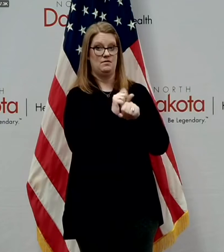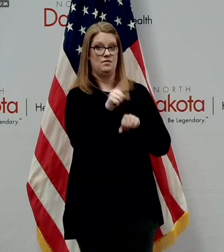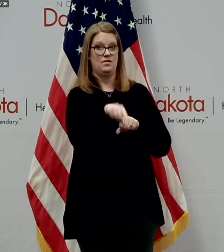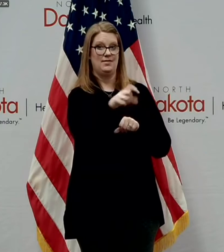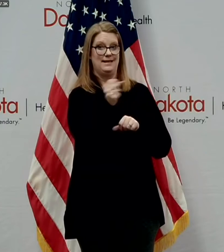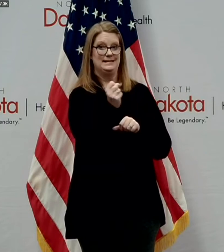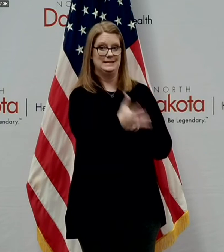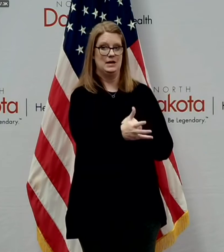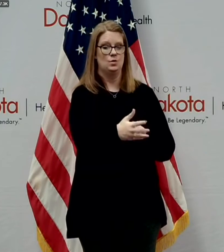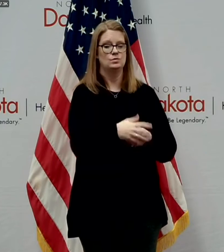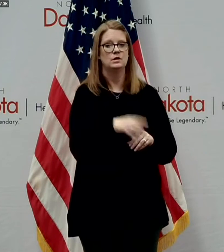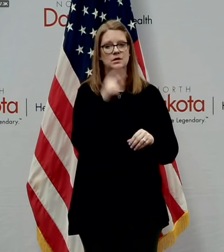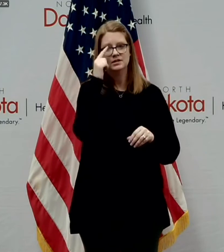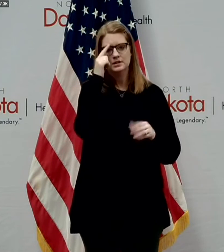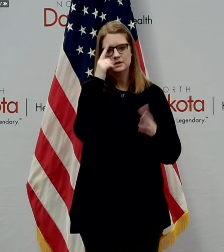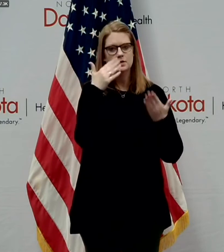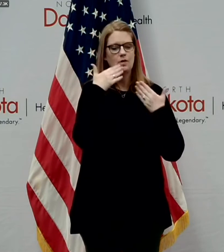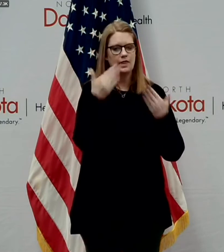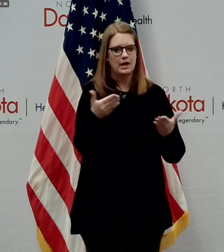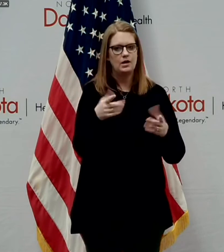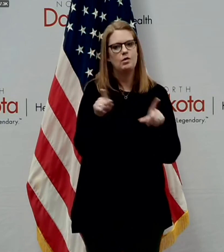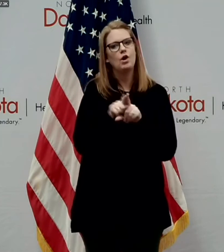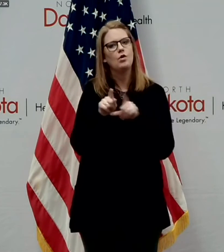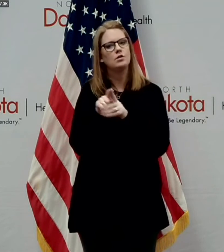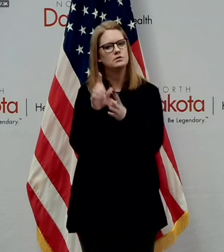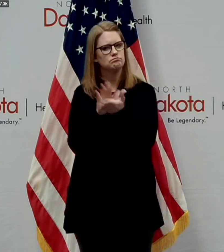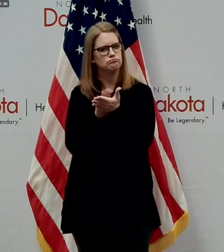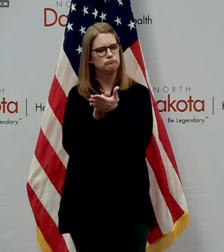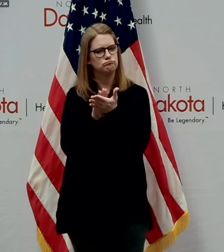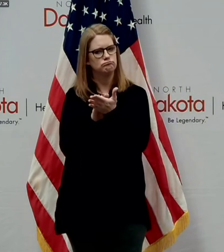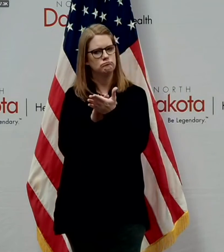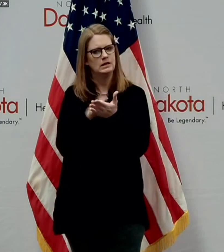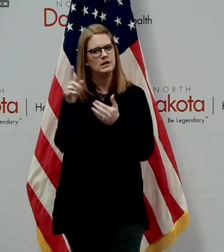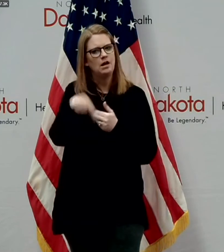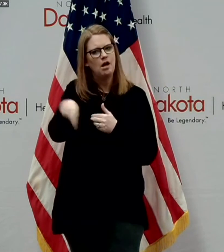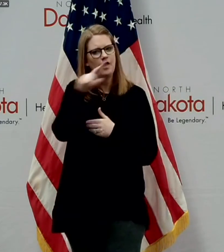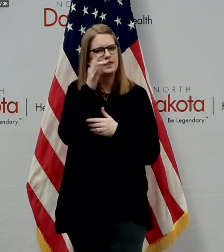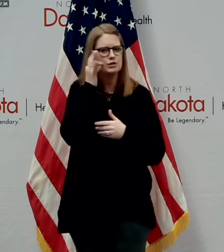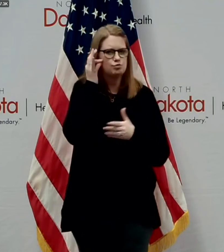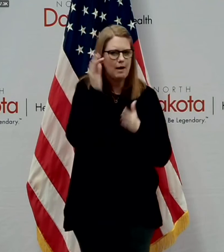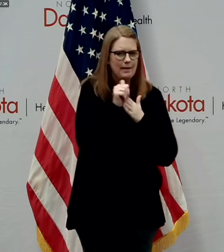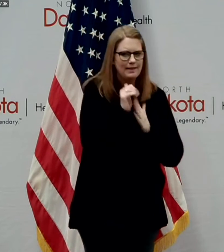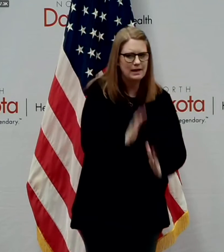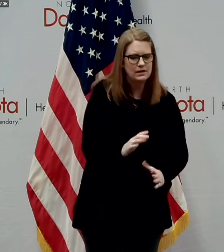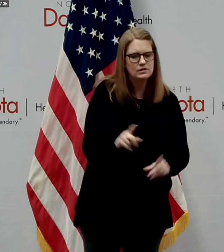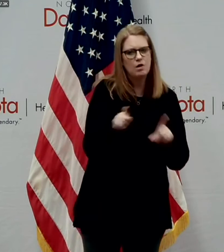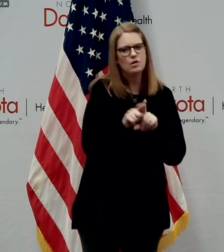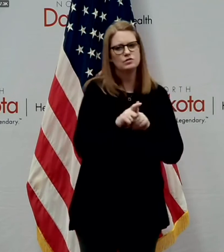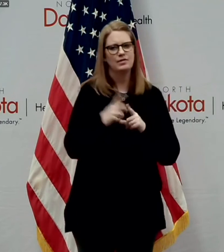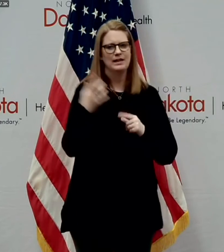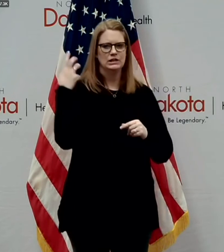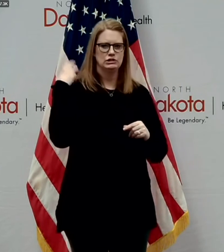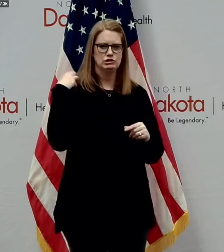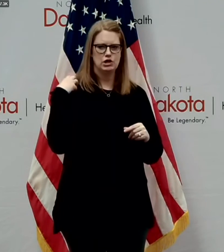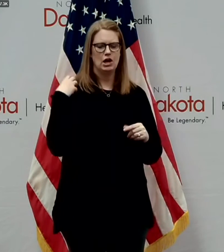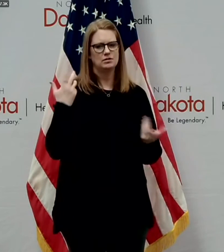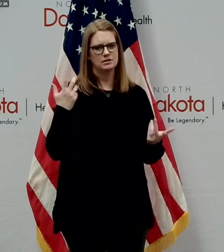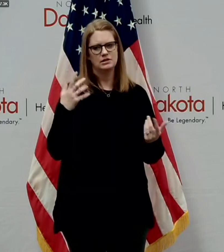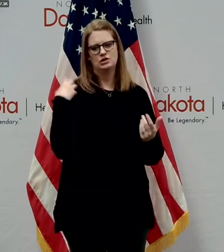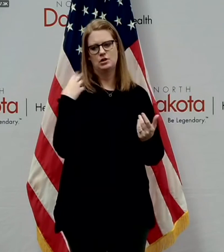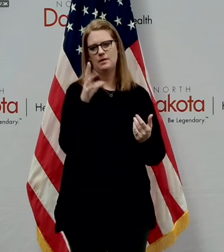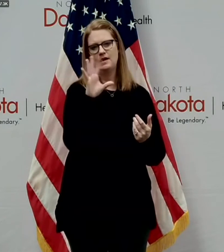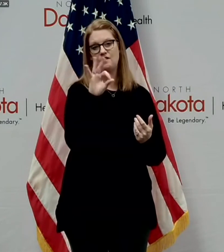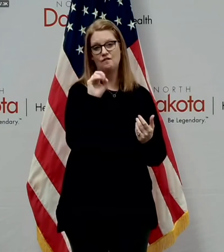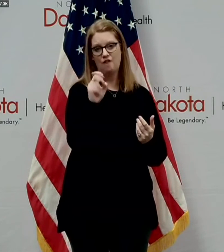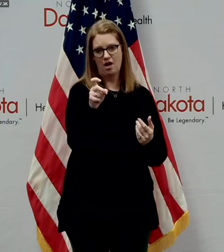communities. So thank you to them. And then also want to give a shout out to all the tribal leaders, but especially the chairs, in addition to Chairman Fox,